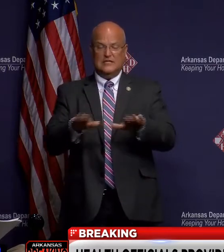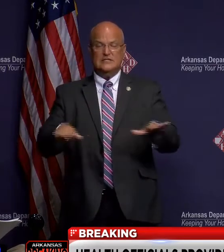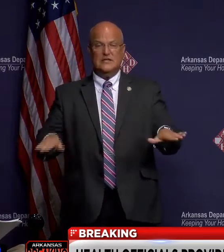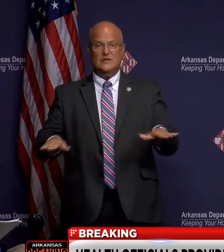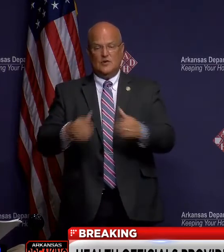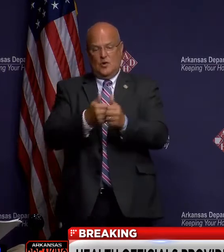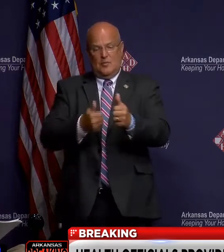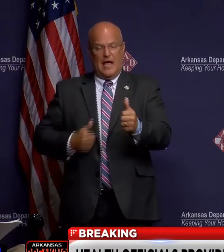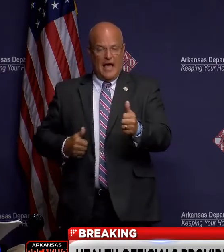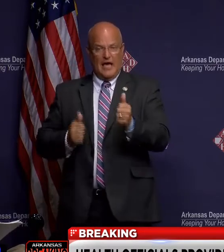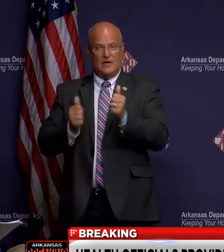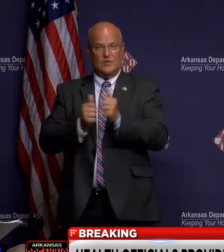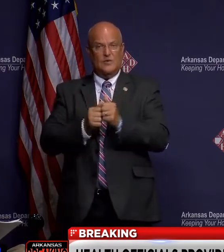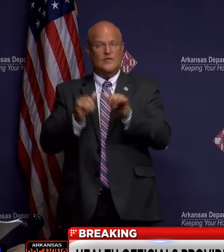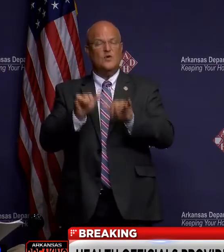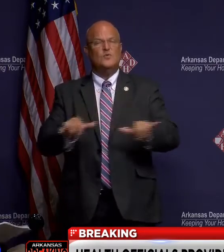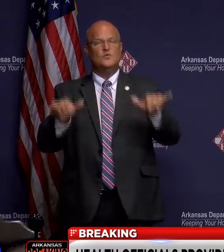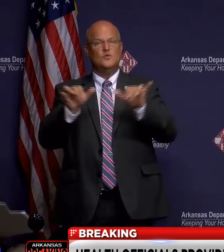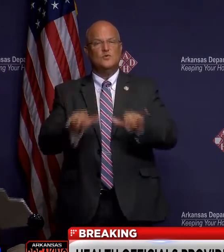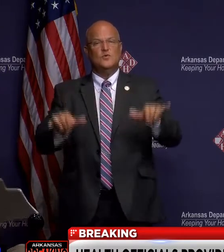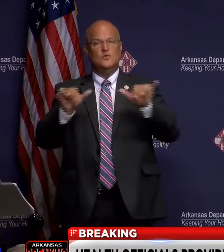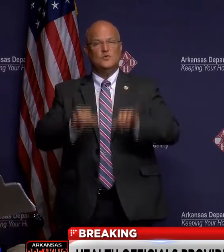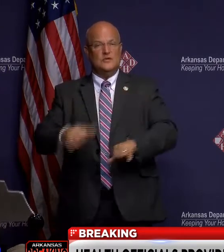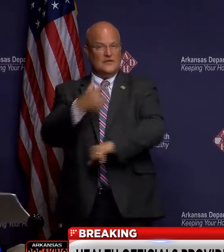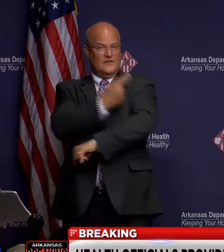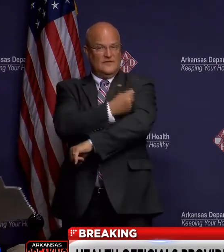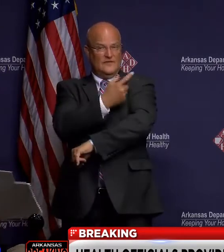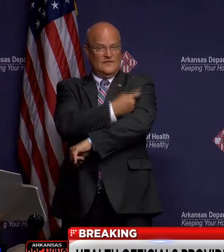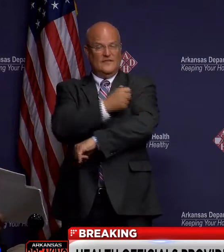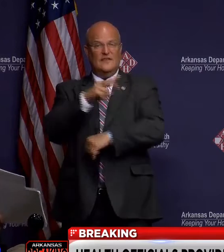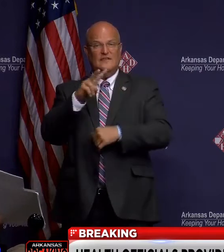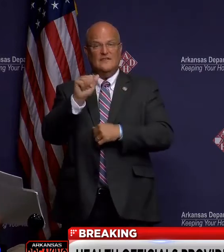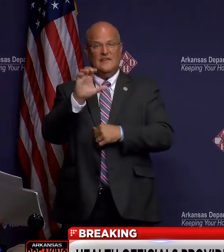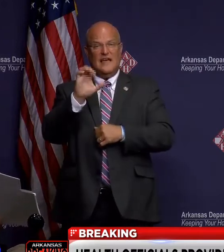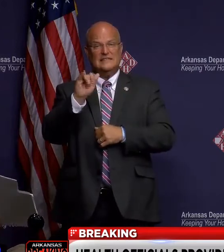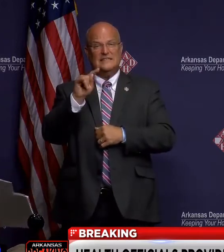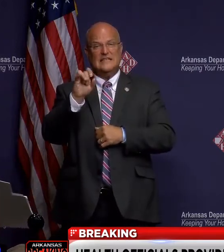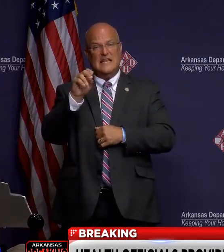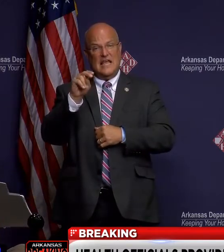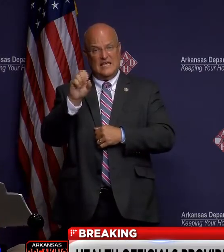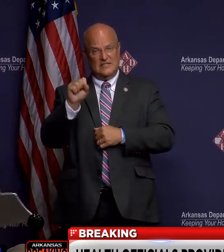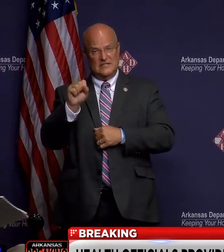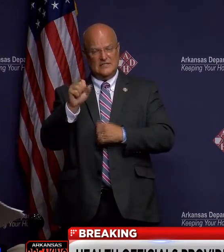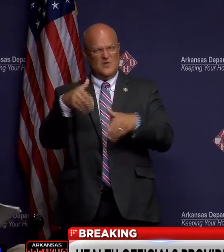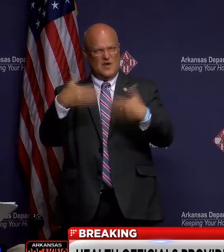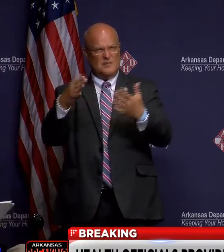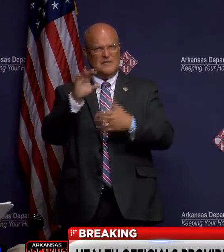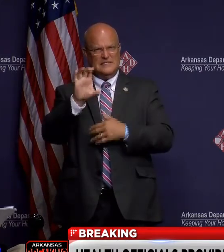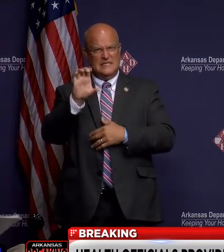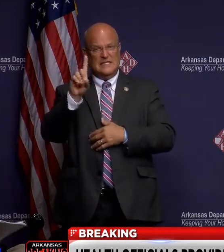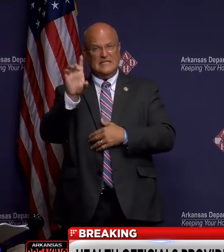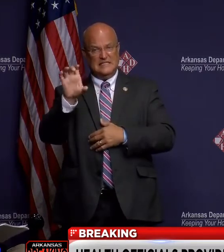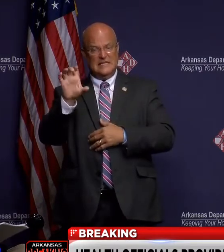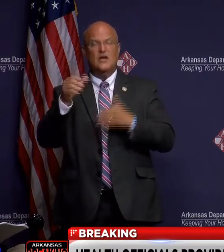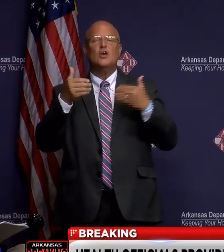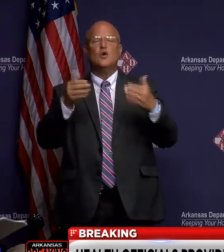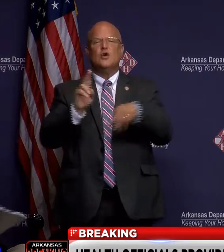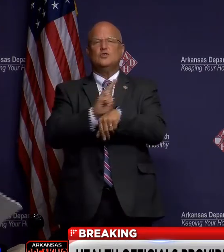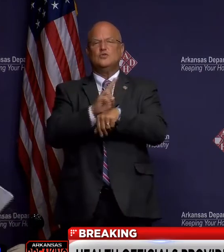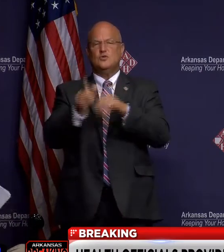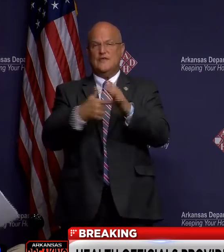are behind in their routine vaccinations as recommended by the CDC to go ahead and use